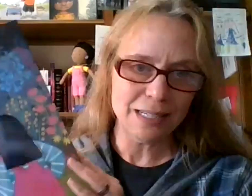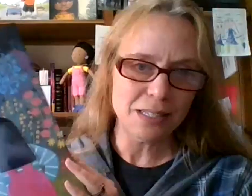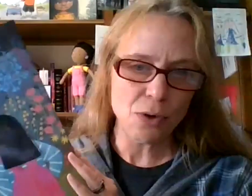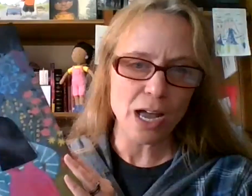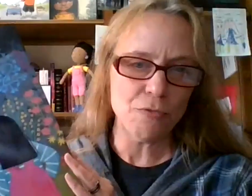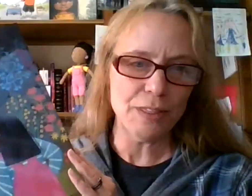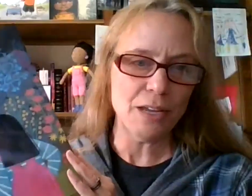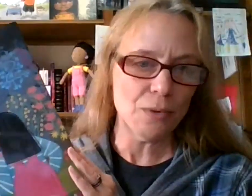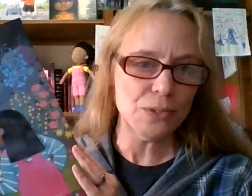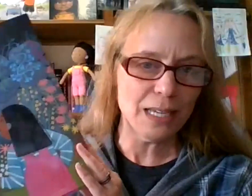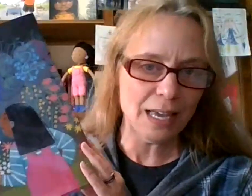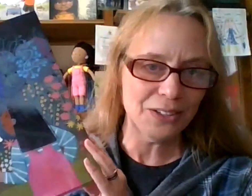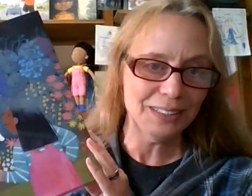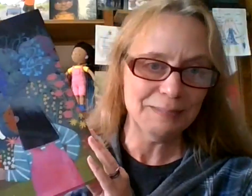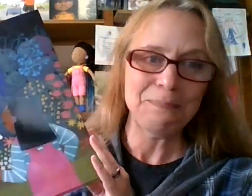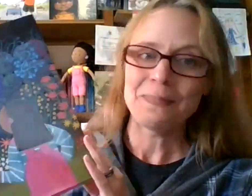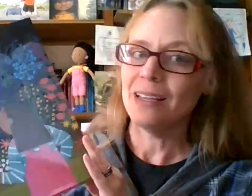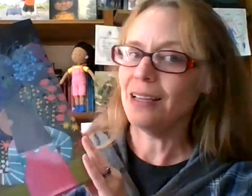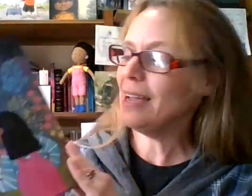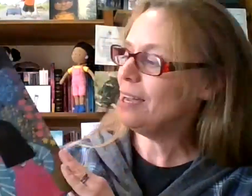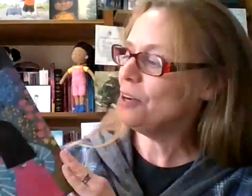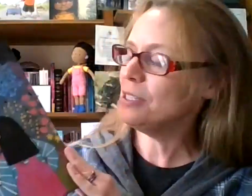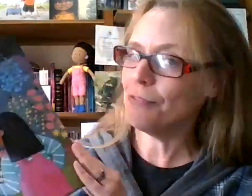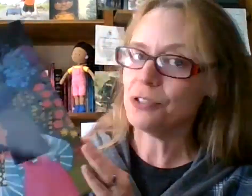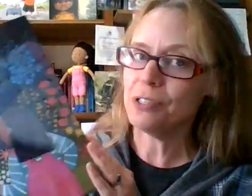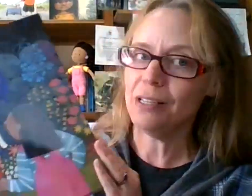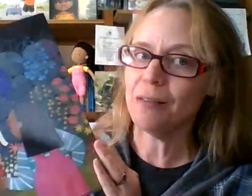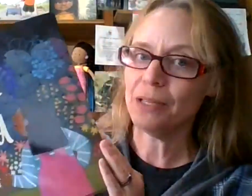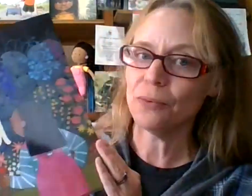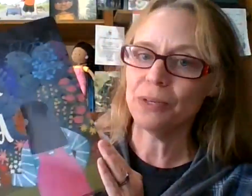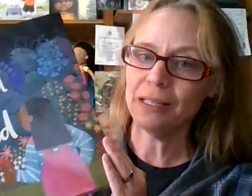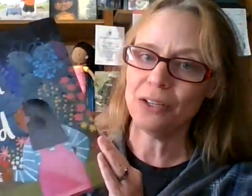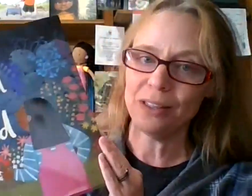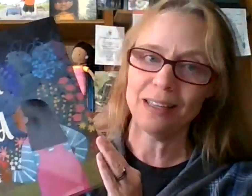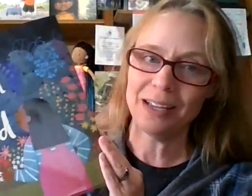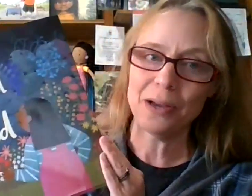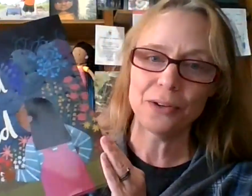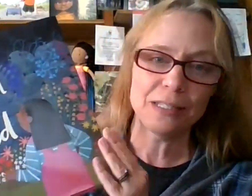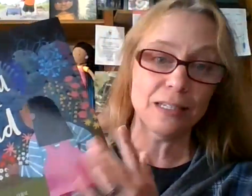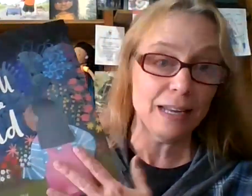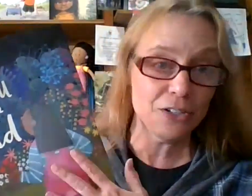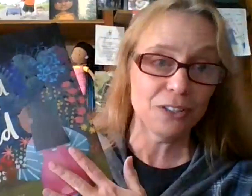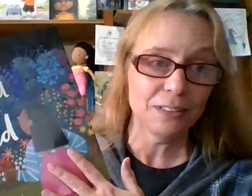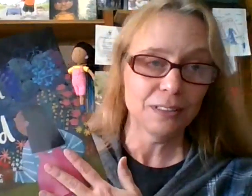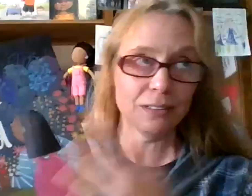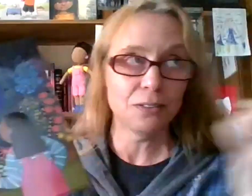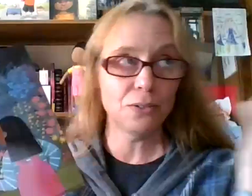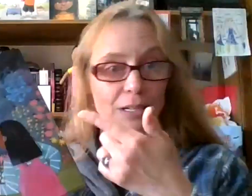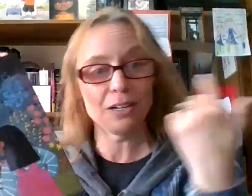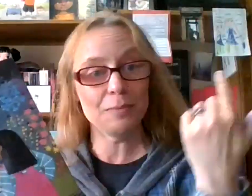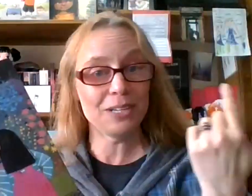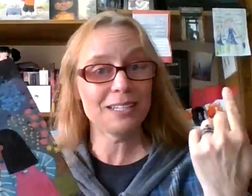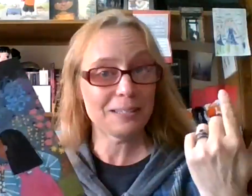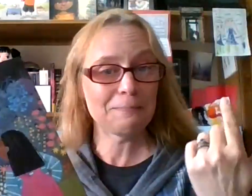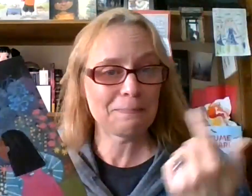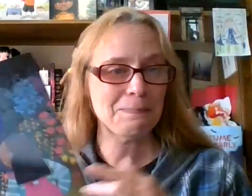different plants thrive when they grow together, and how diversity can be a really good thing, whether it's in nature or in